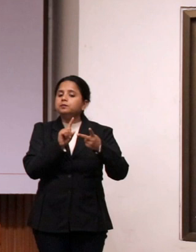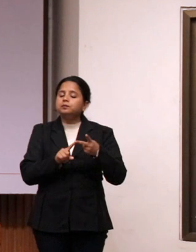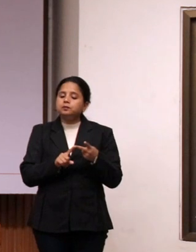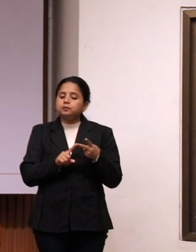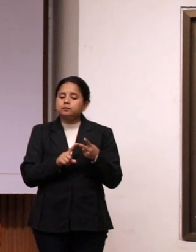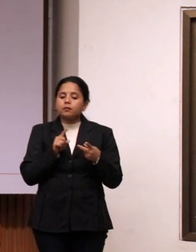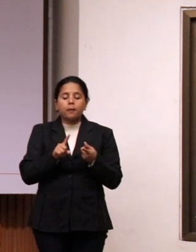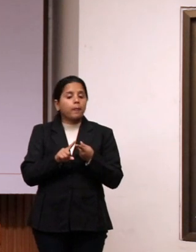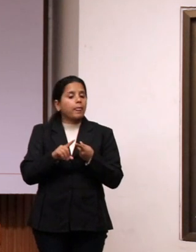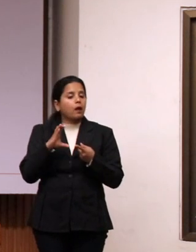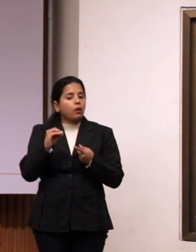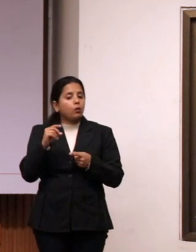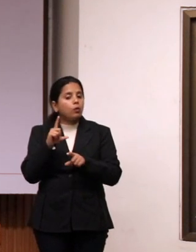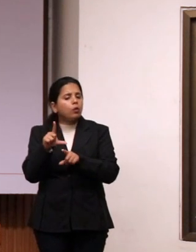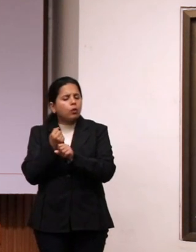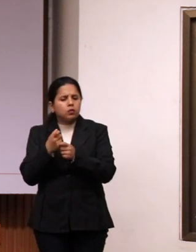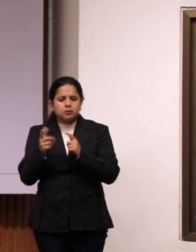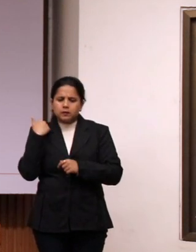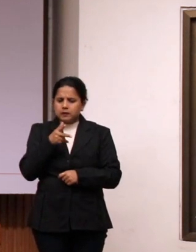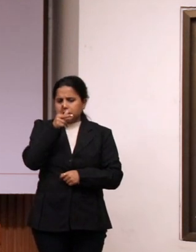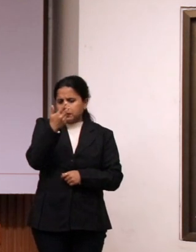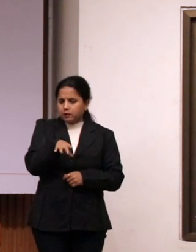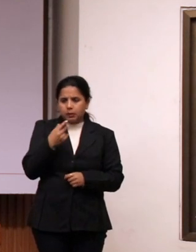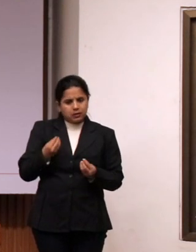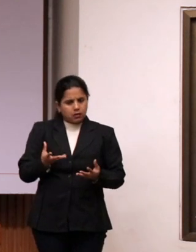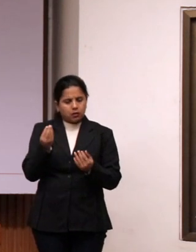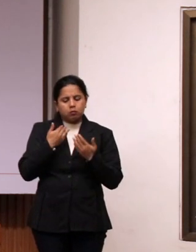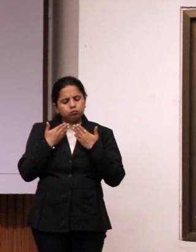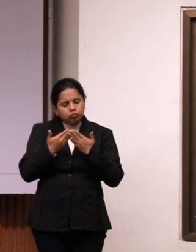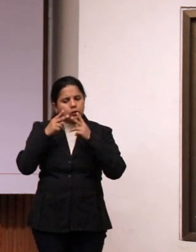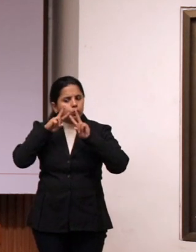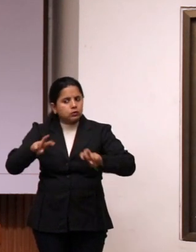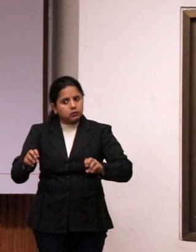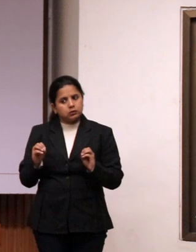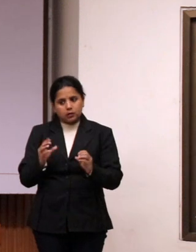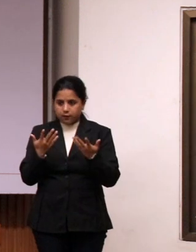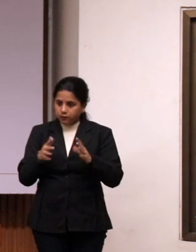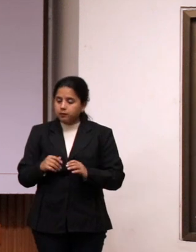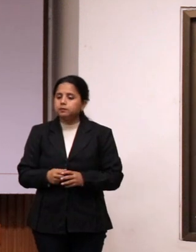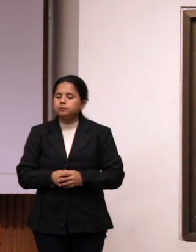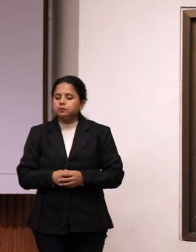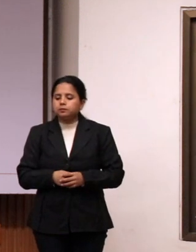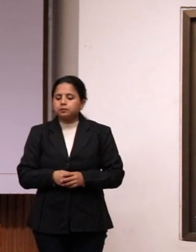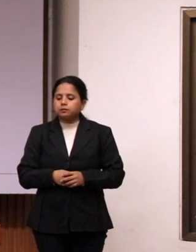as ecological restoration concerned, I told you that we have started some study, and